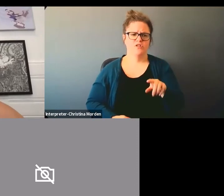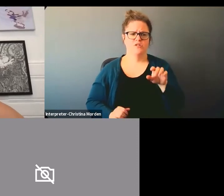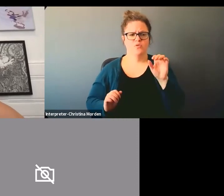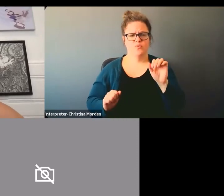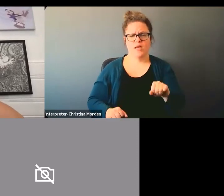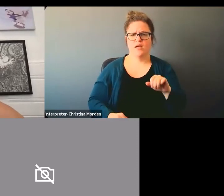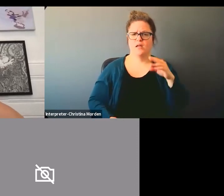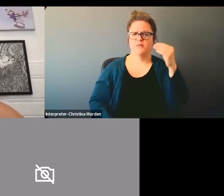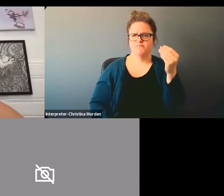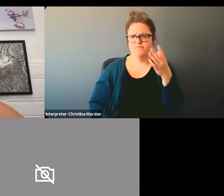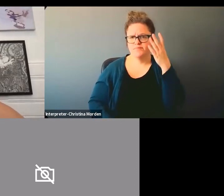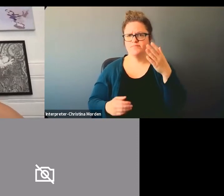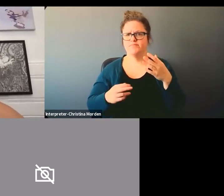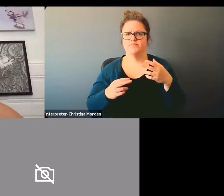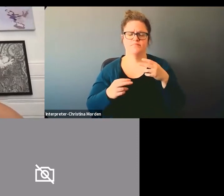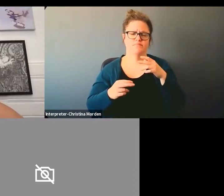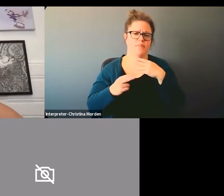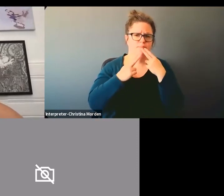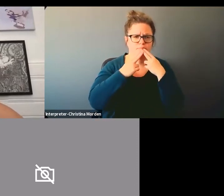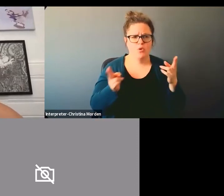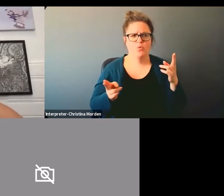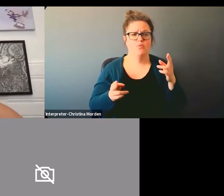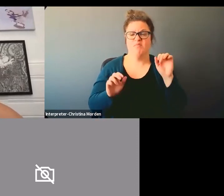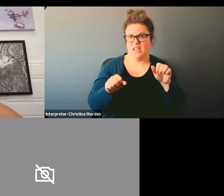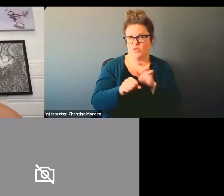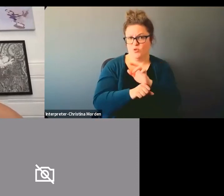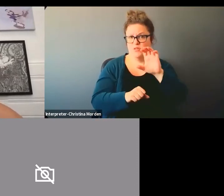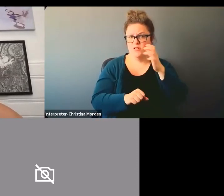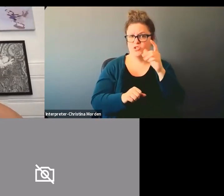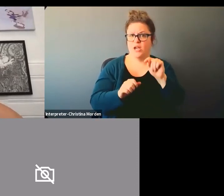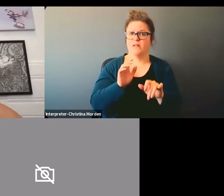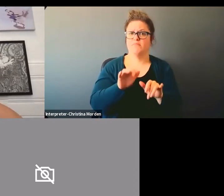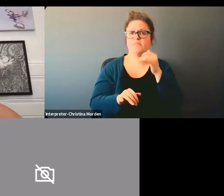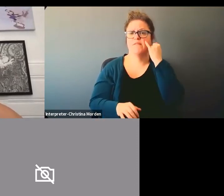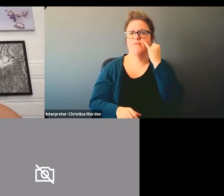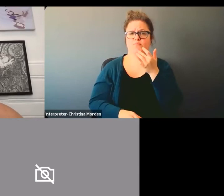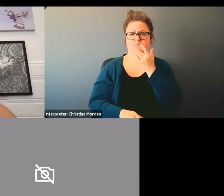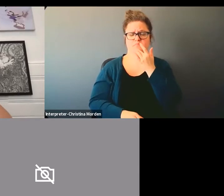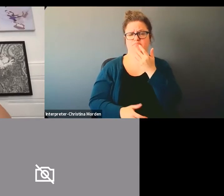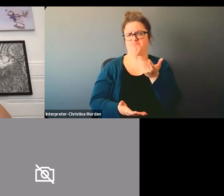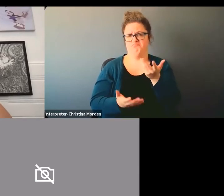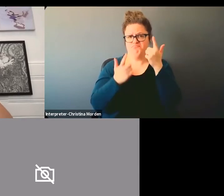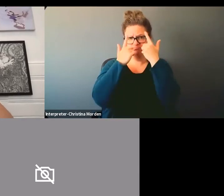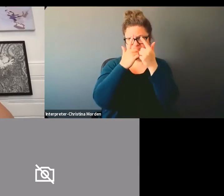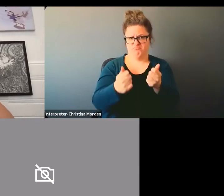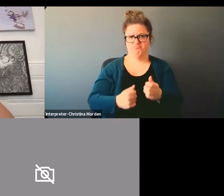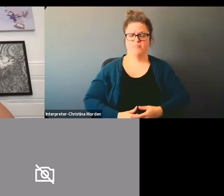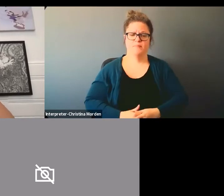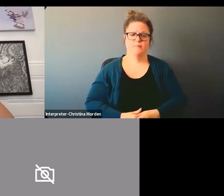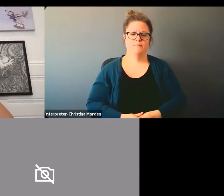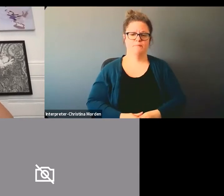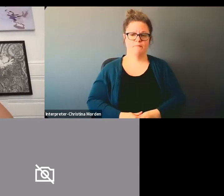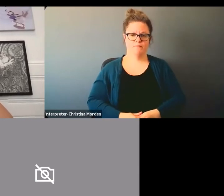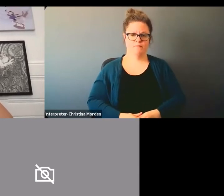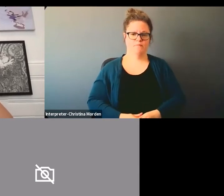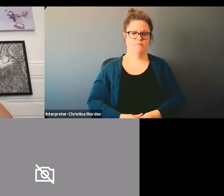yourself. You could also use the chat if that's more to your liking.